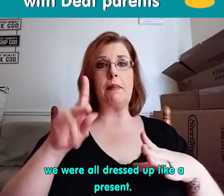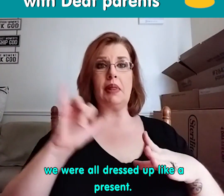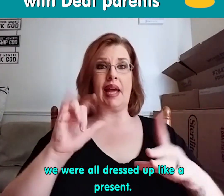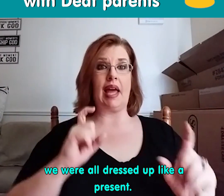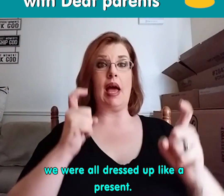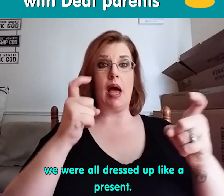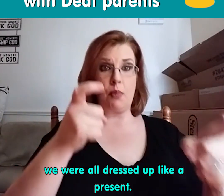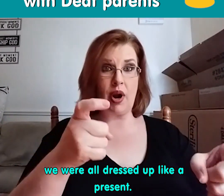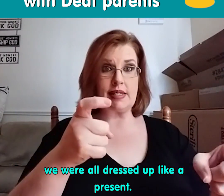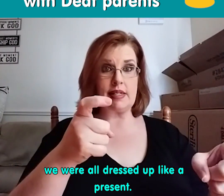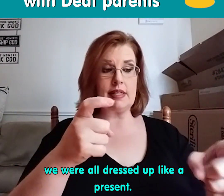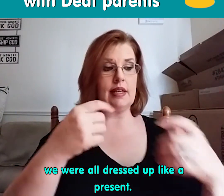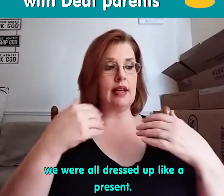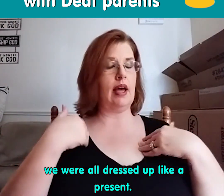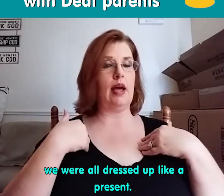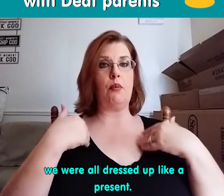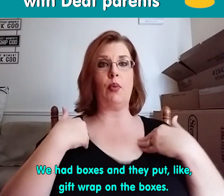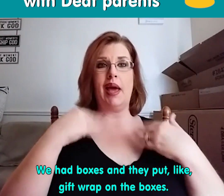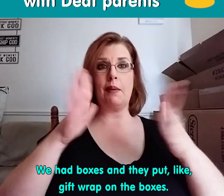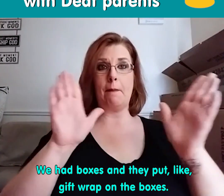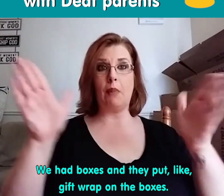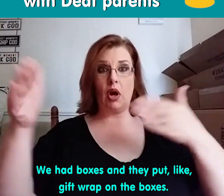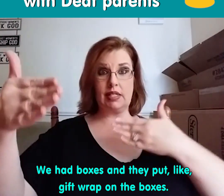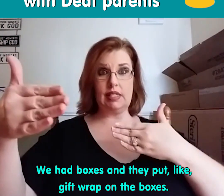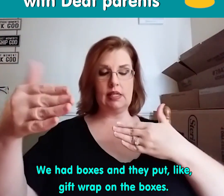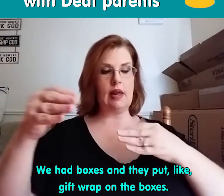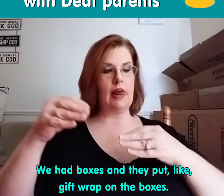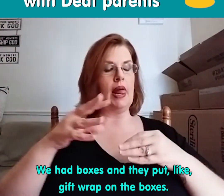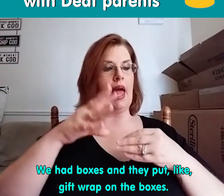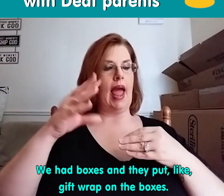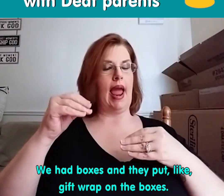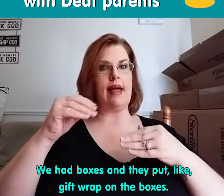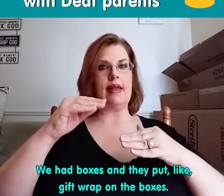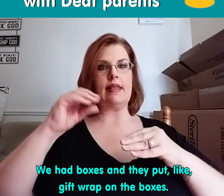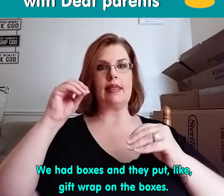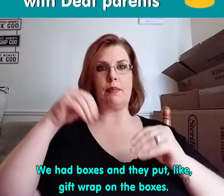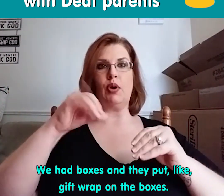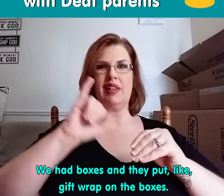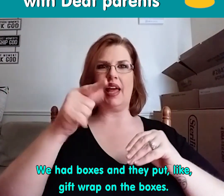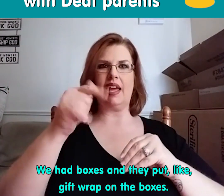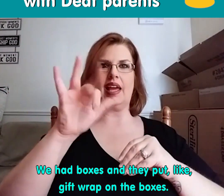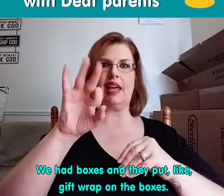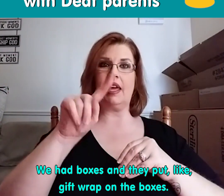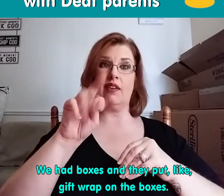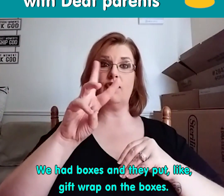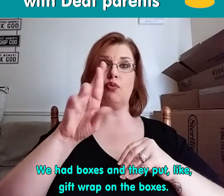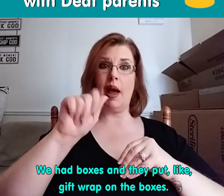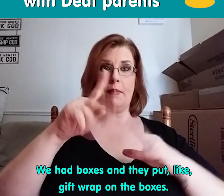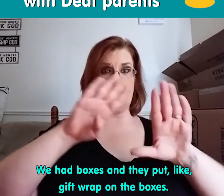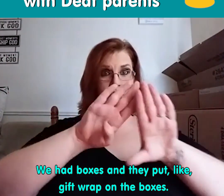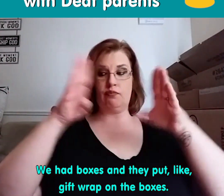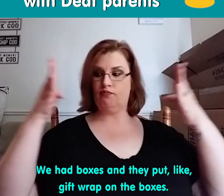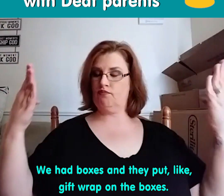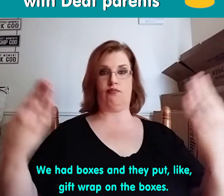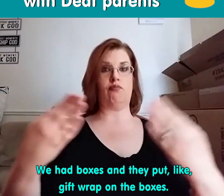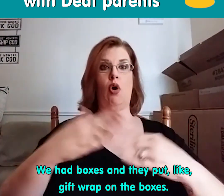up like a present. We had boxes, and they put like gift wrap